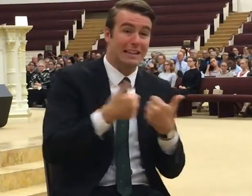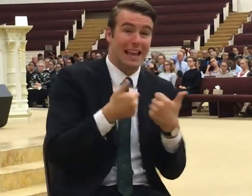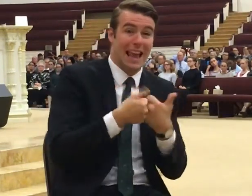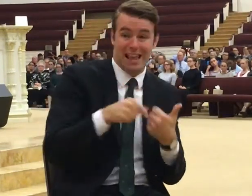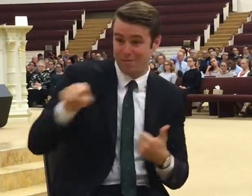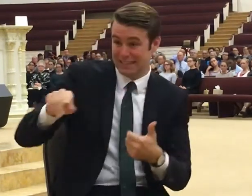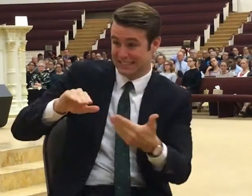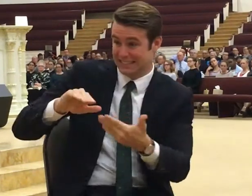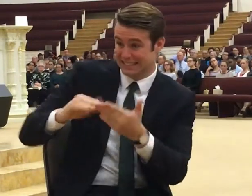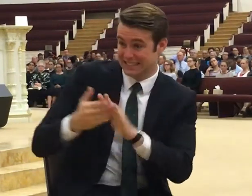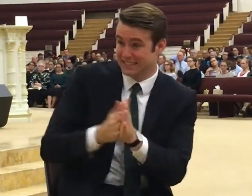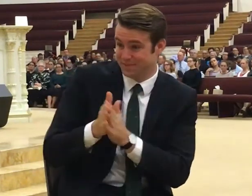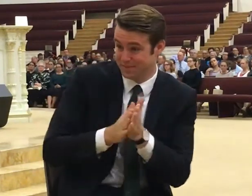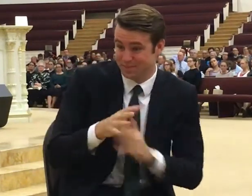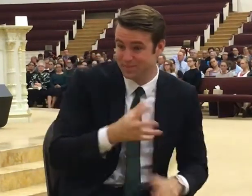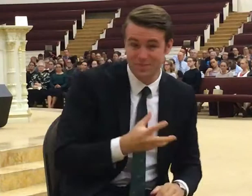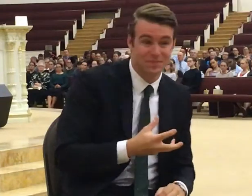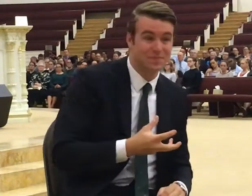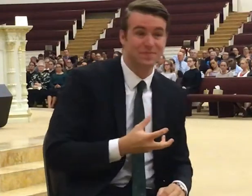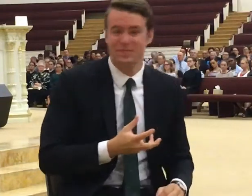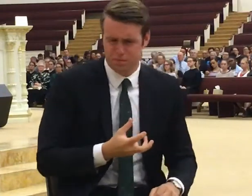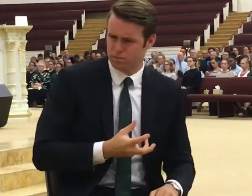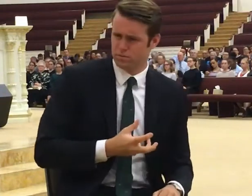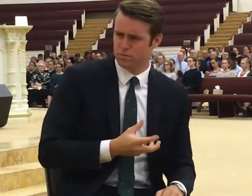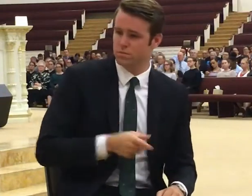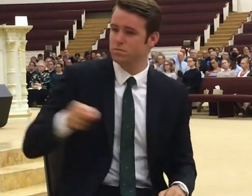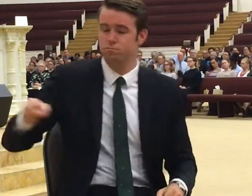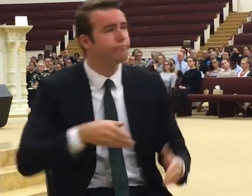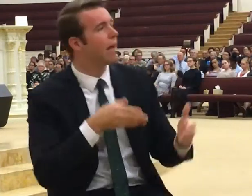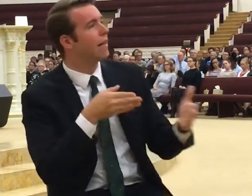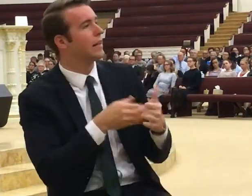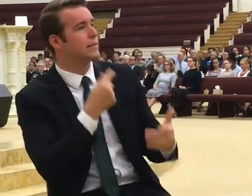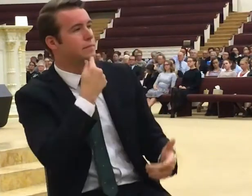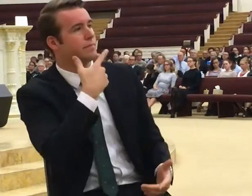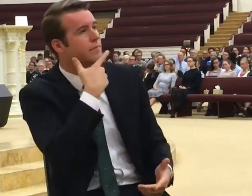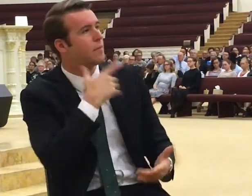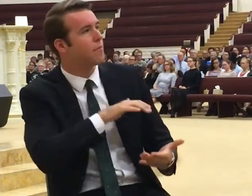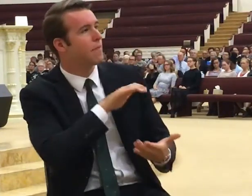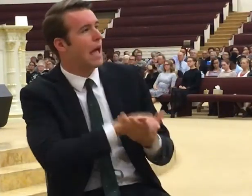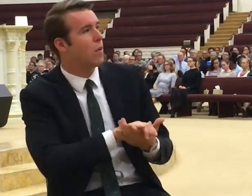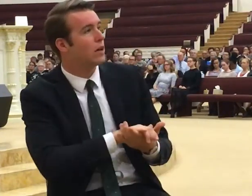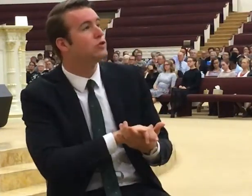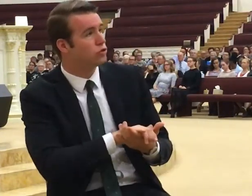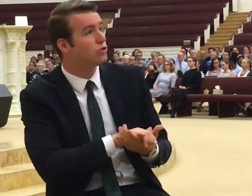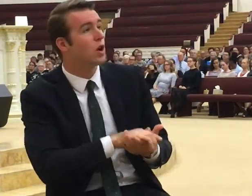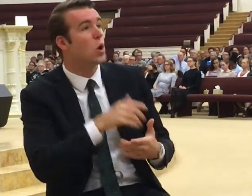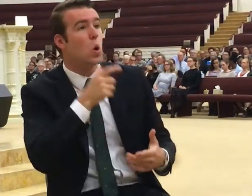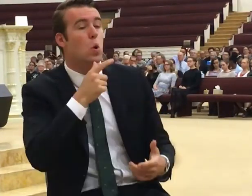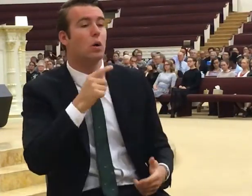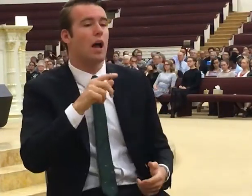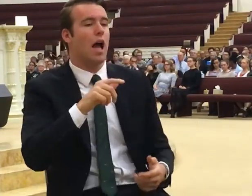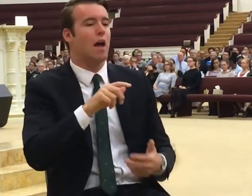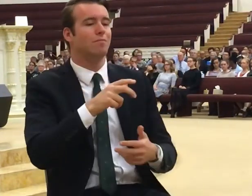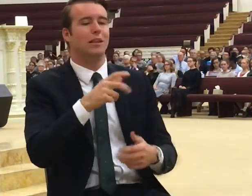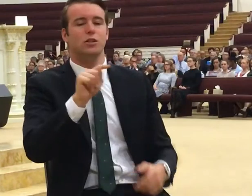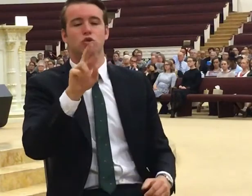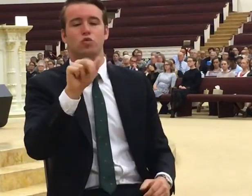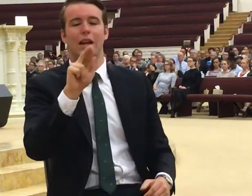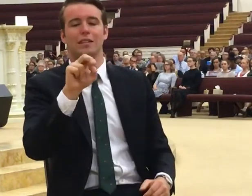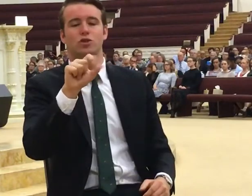because of the stand on same-sex marriage and the whole transgender bathroom